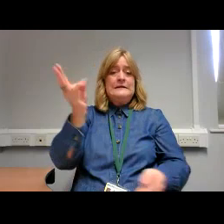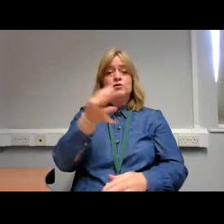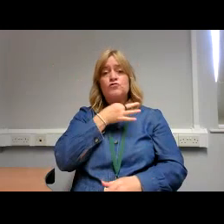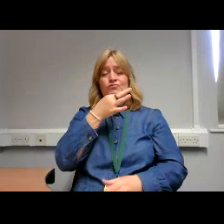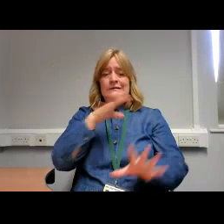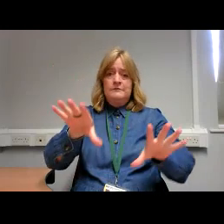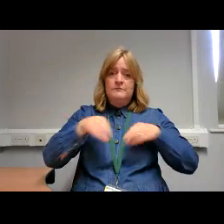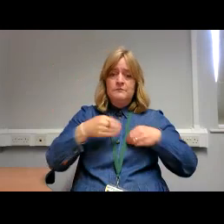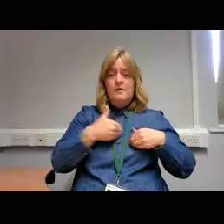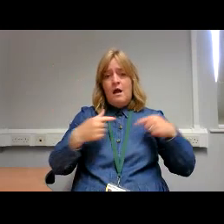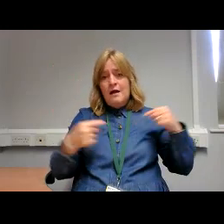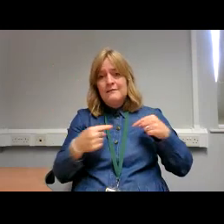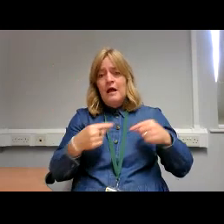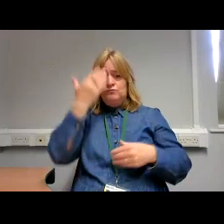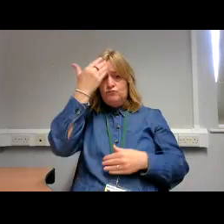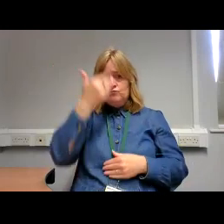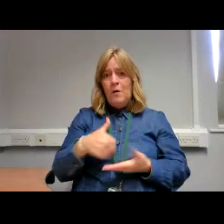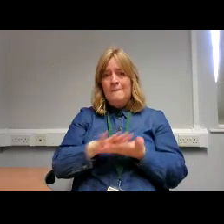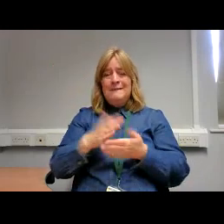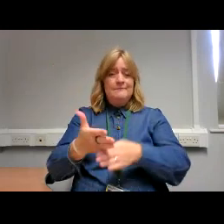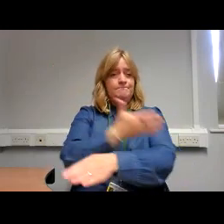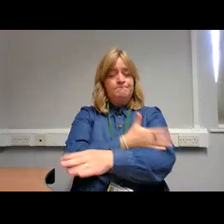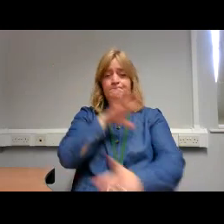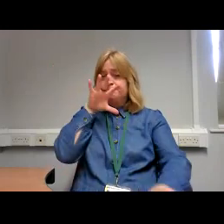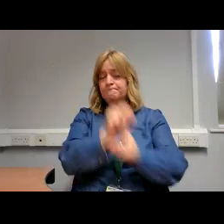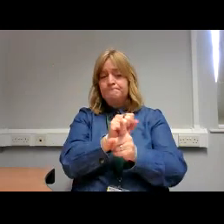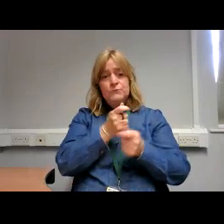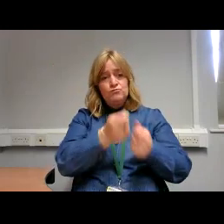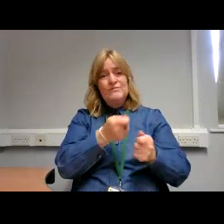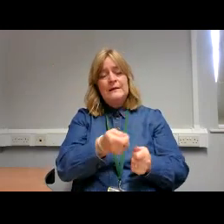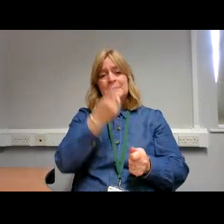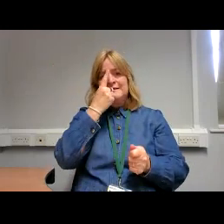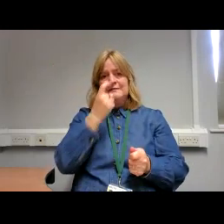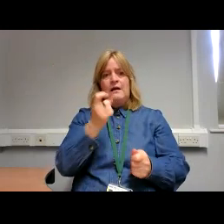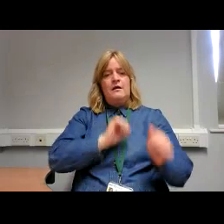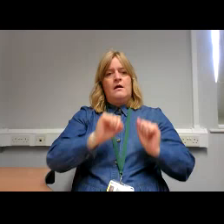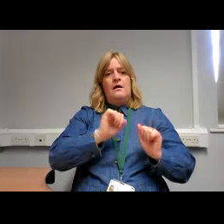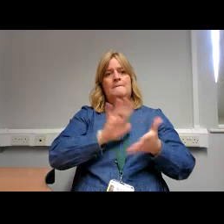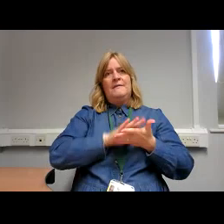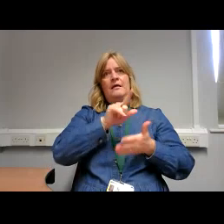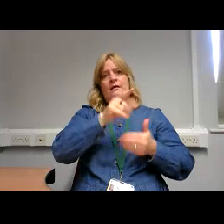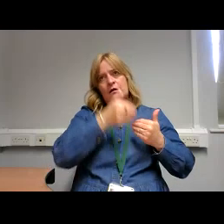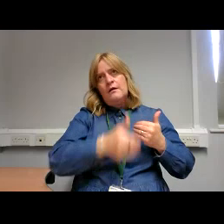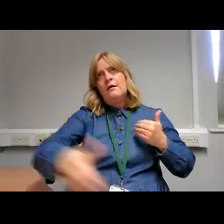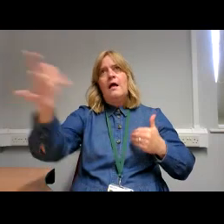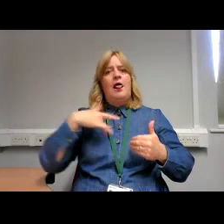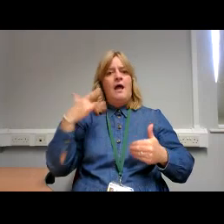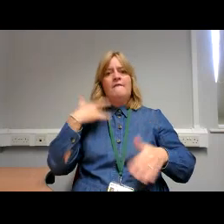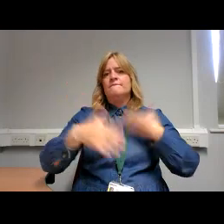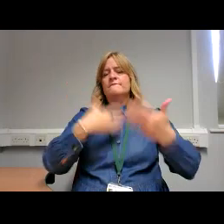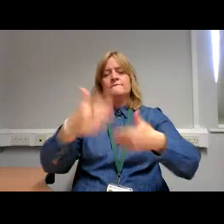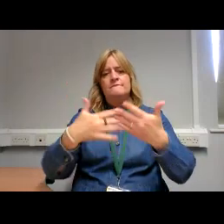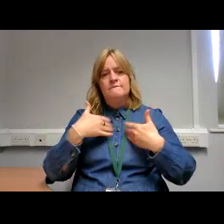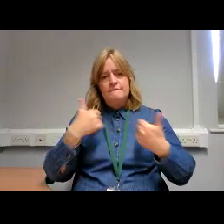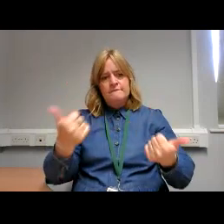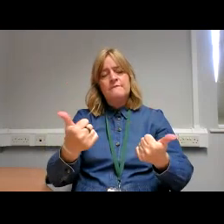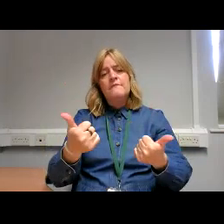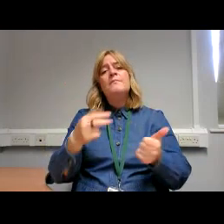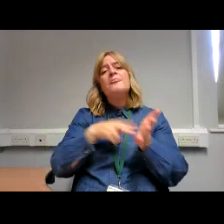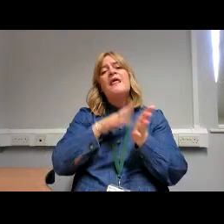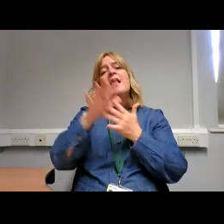or stroke. So early detection and treatment can help those people live longer, healthier lives. The NHS